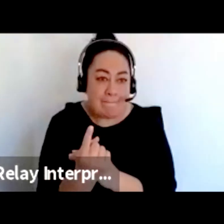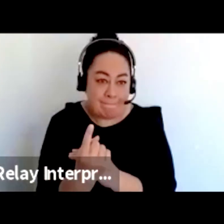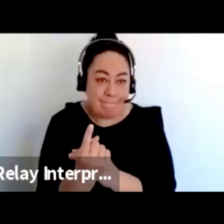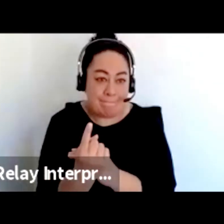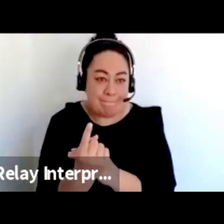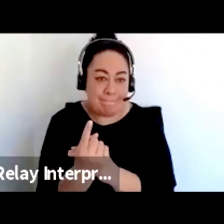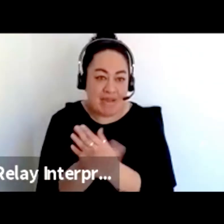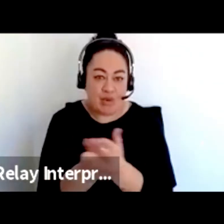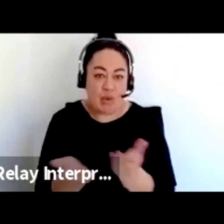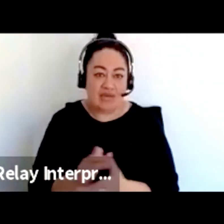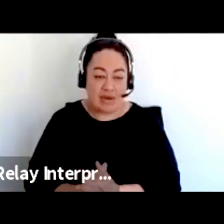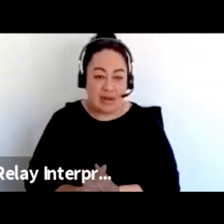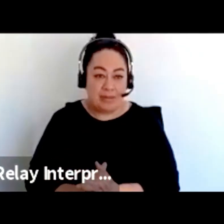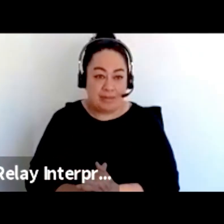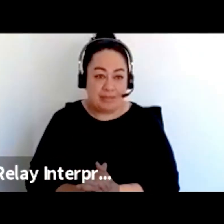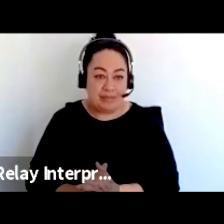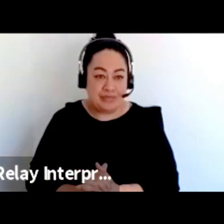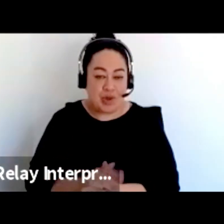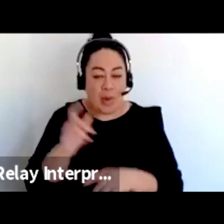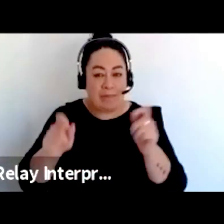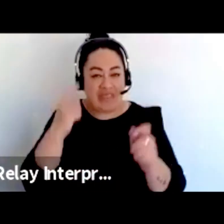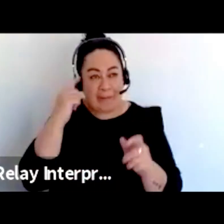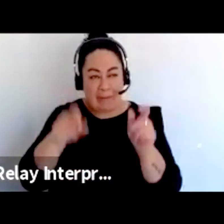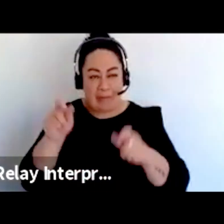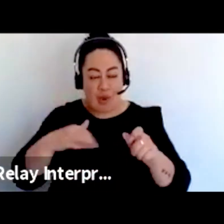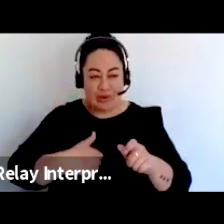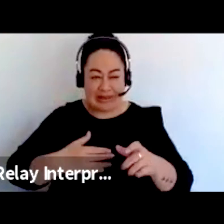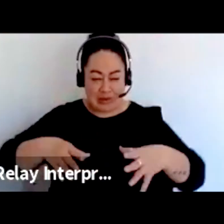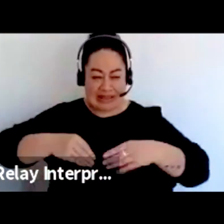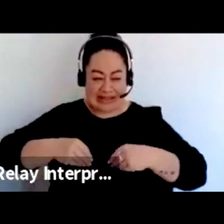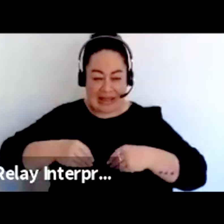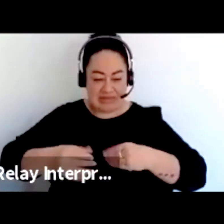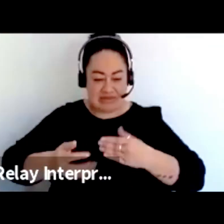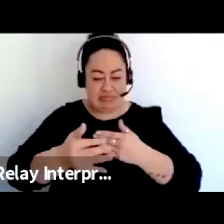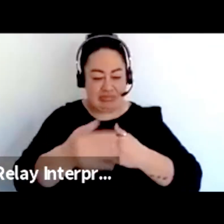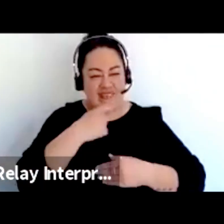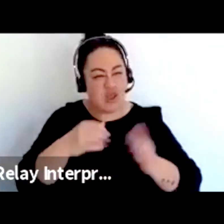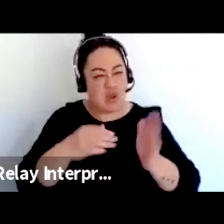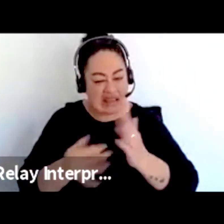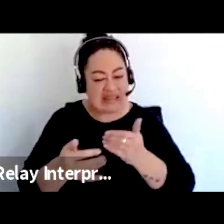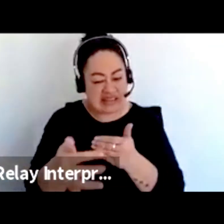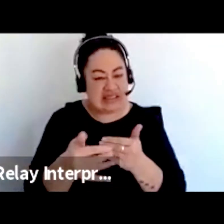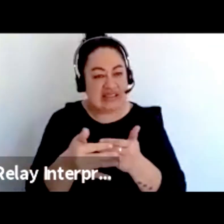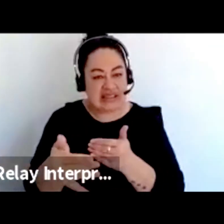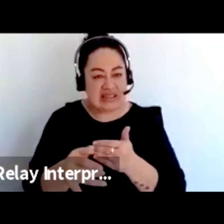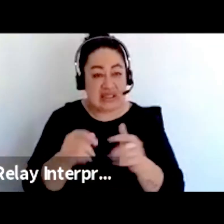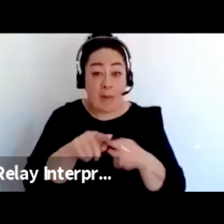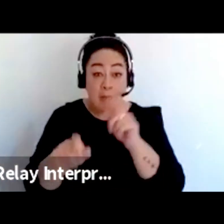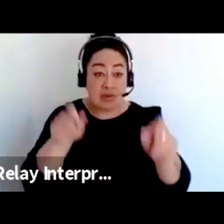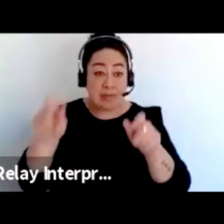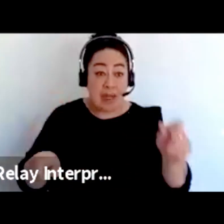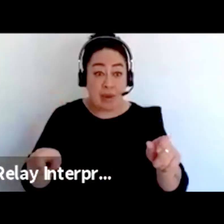to terms with over the coming months ahead, because people are hoping we get back to 0 cases.